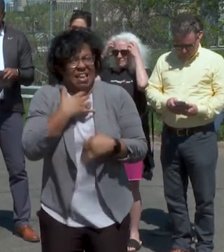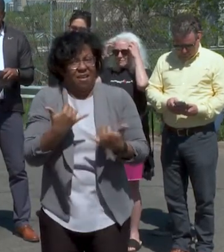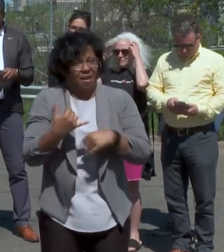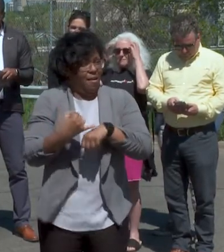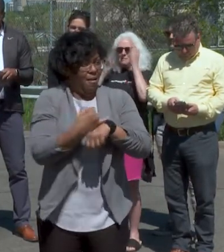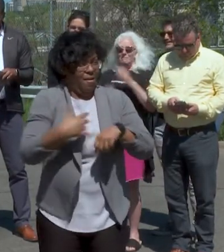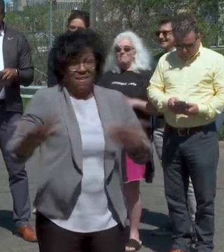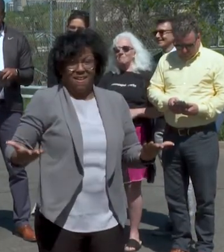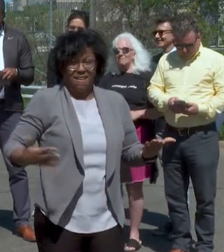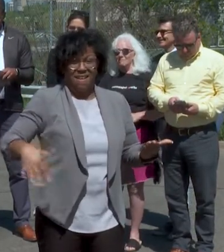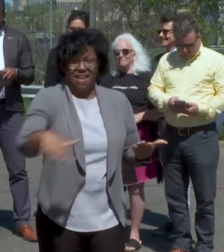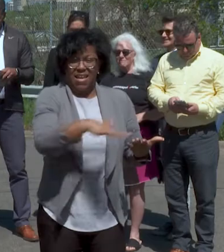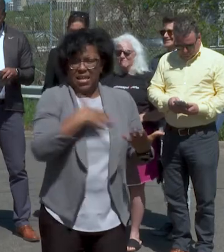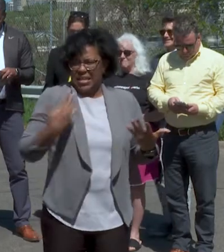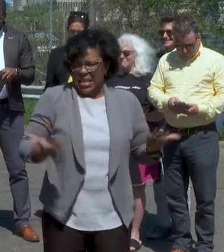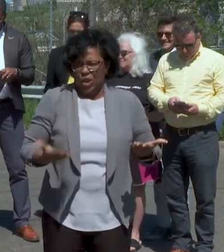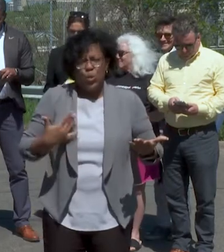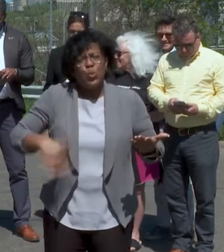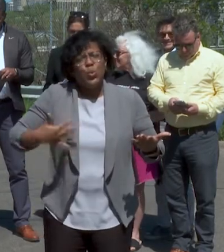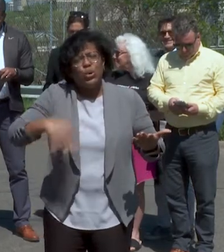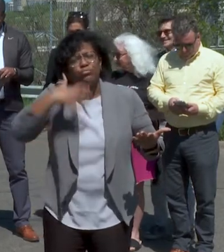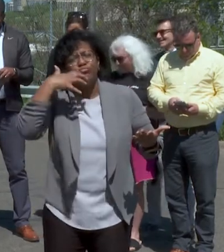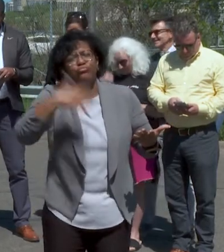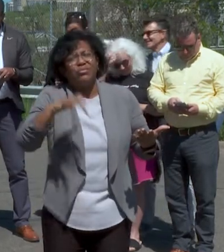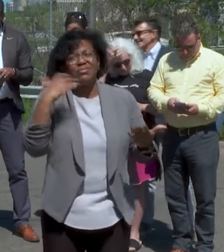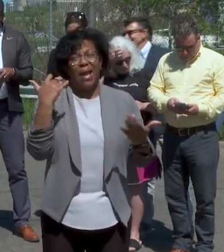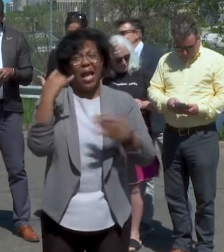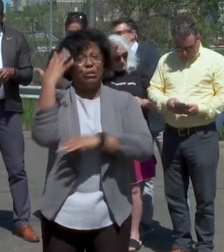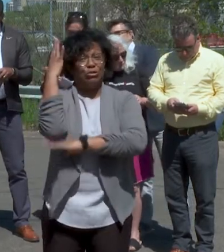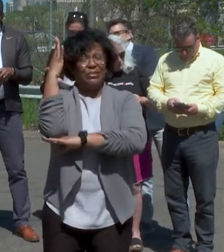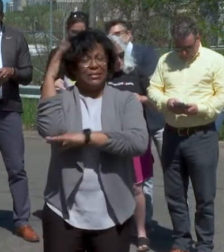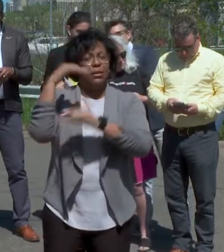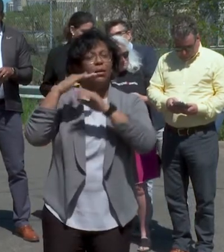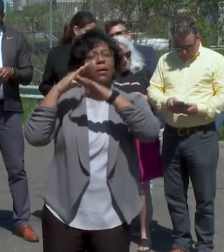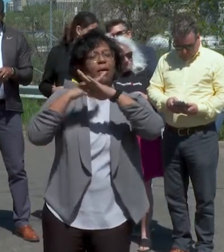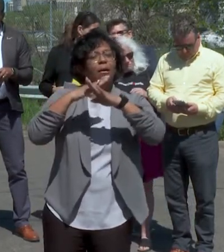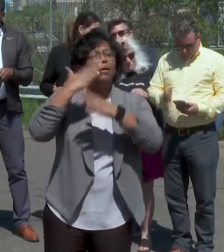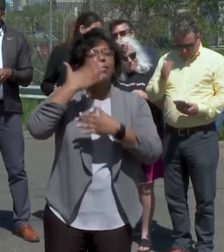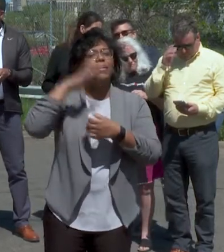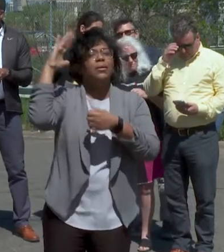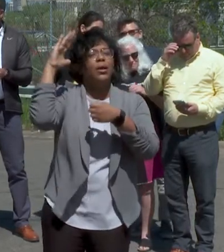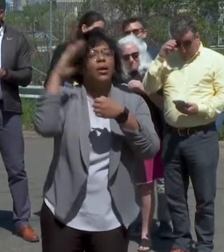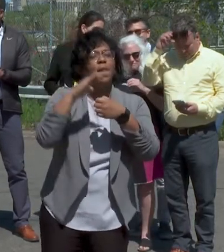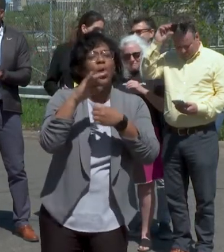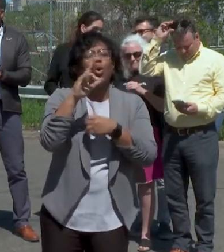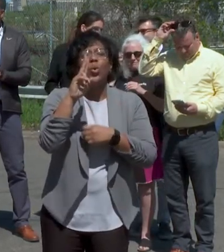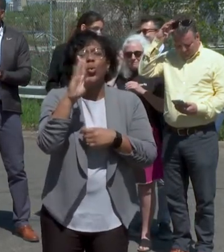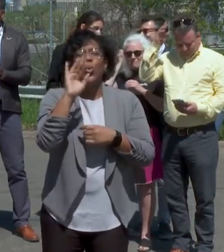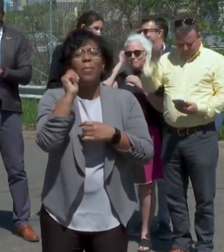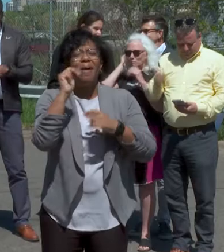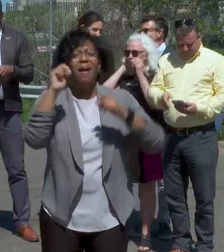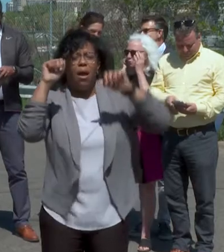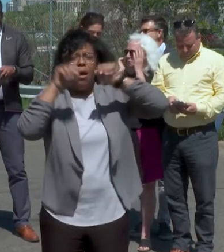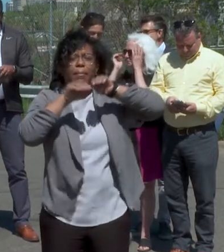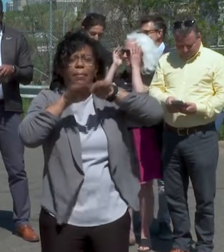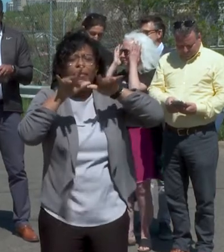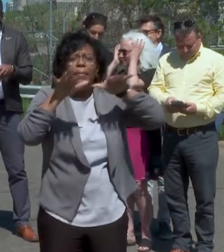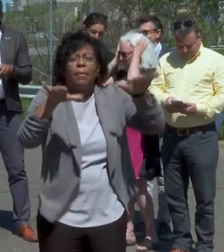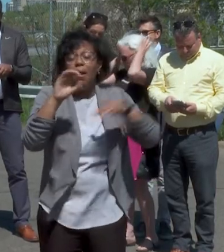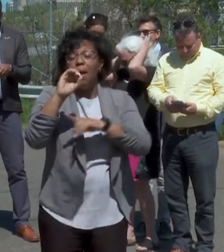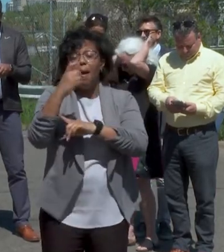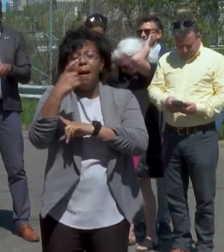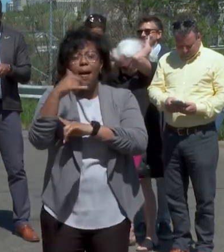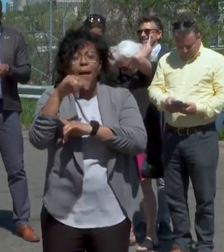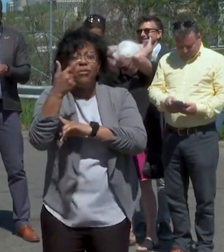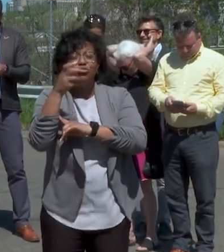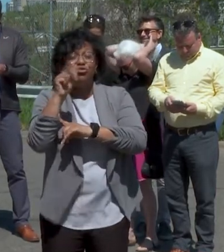They absorb carbon and they put out oxygen, making the air fresher and cleaner in our neighborhoods. You can even climb them. And